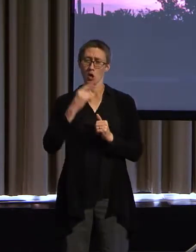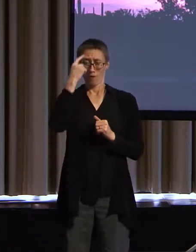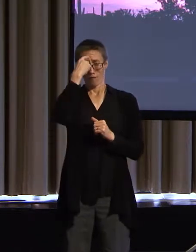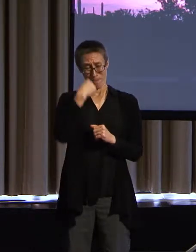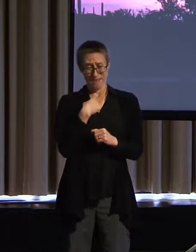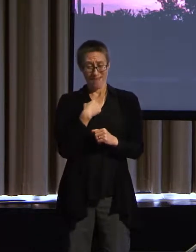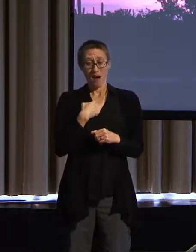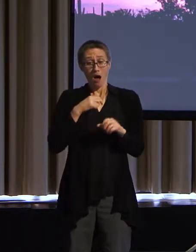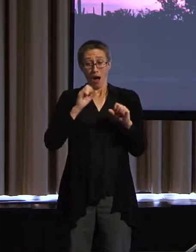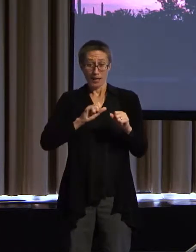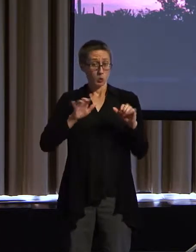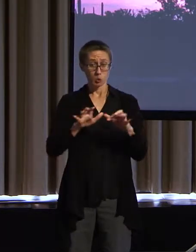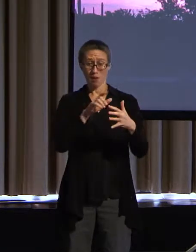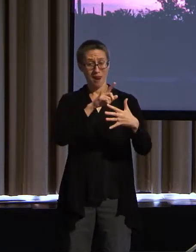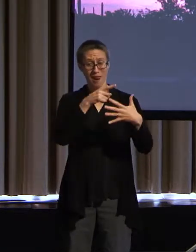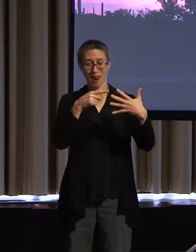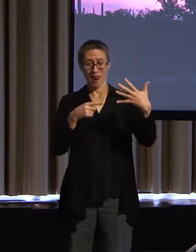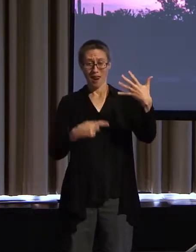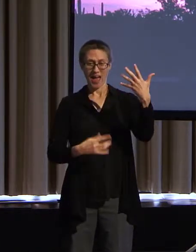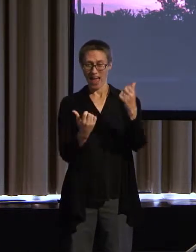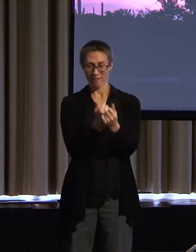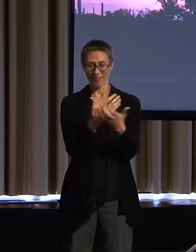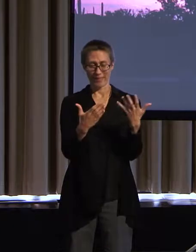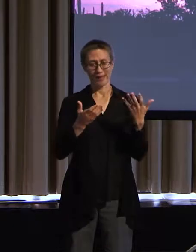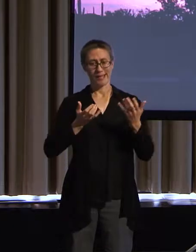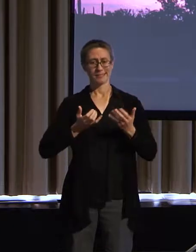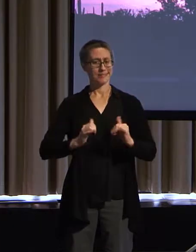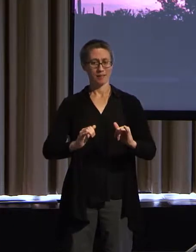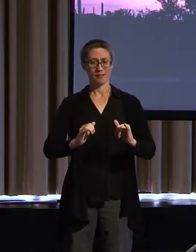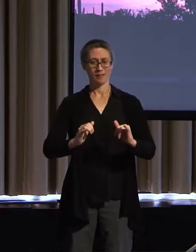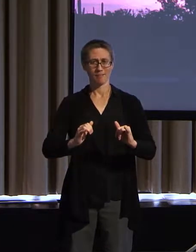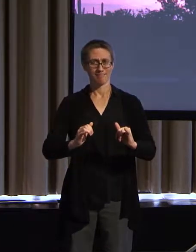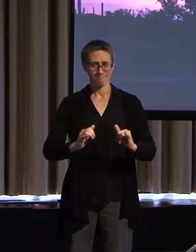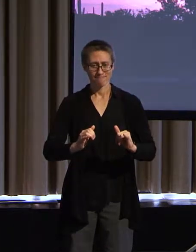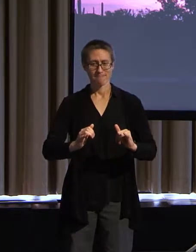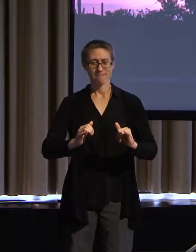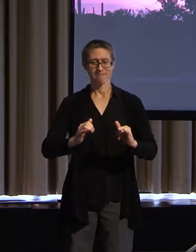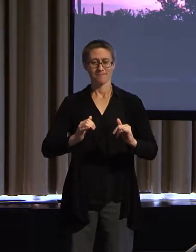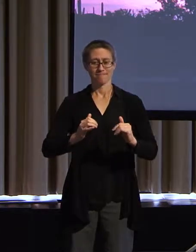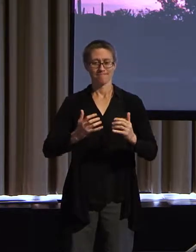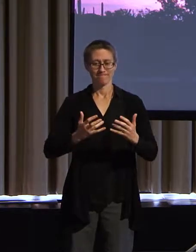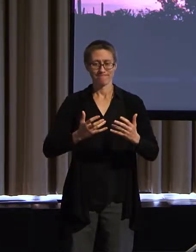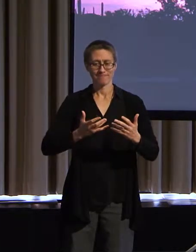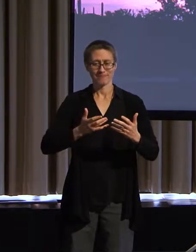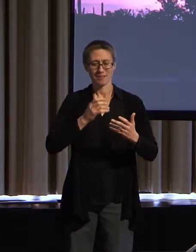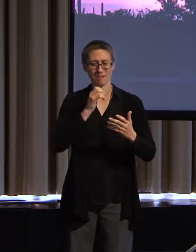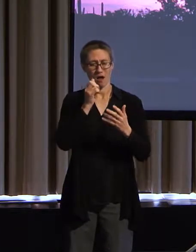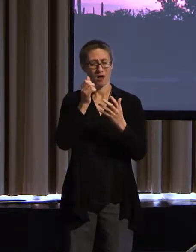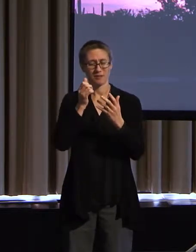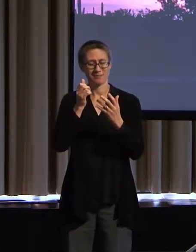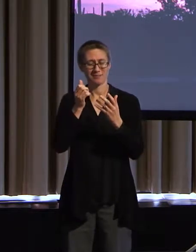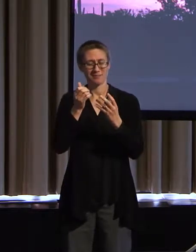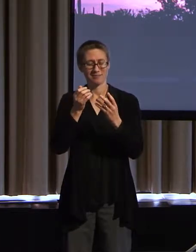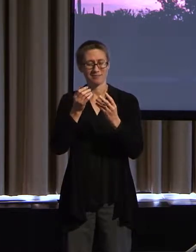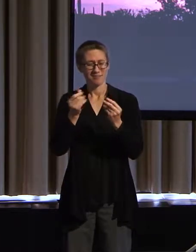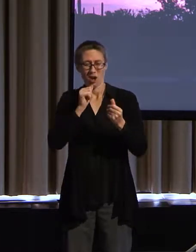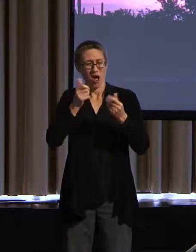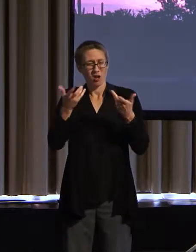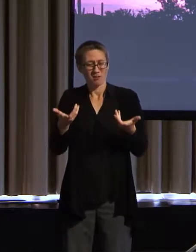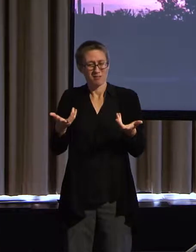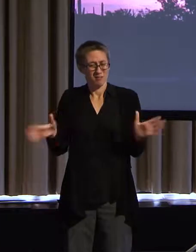if it would even help. I'm really drawn to self-care because I know for myself that when I feel like I am doing my best to honor